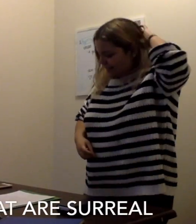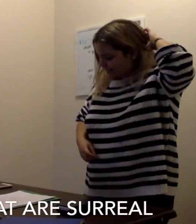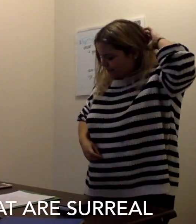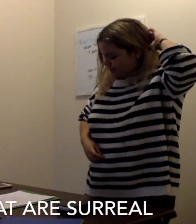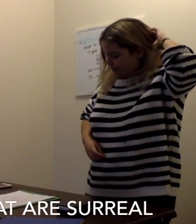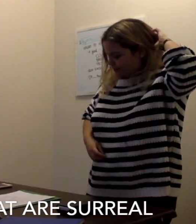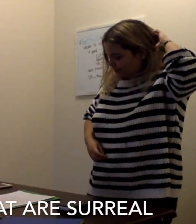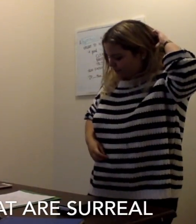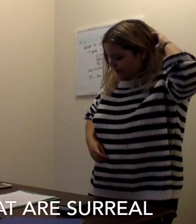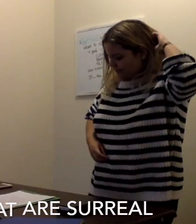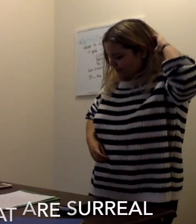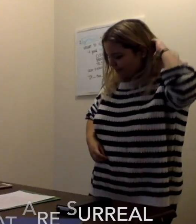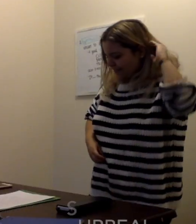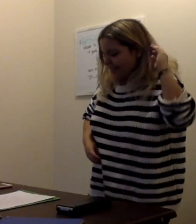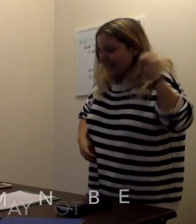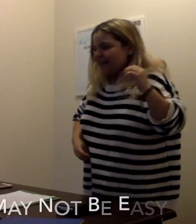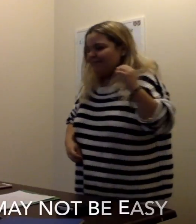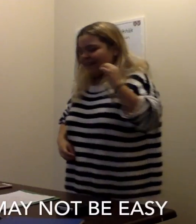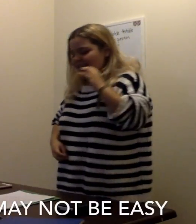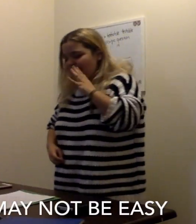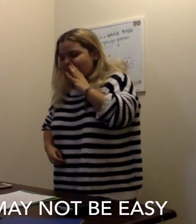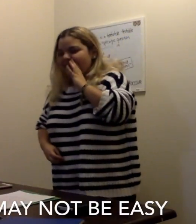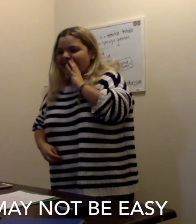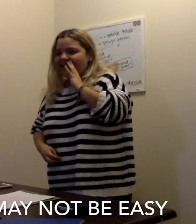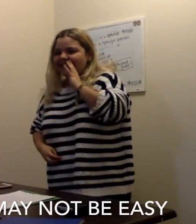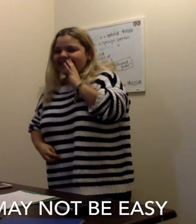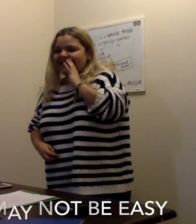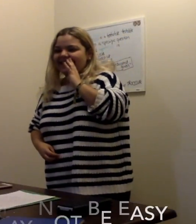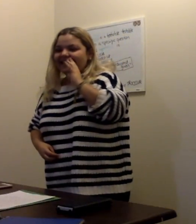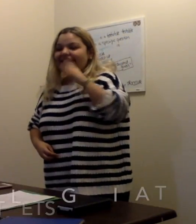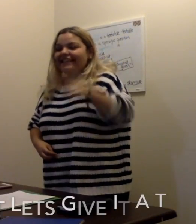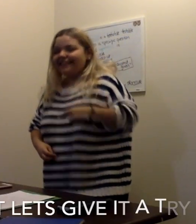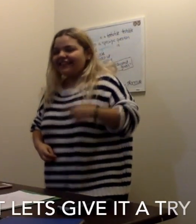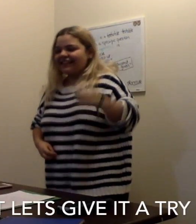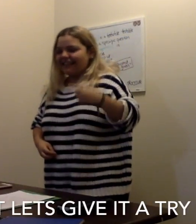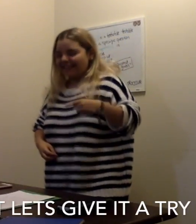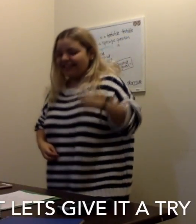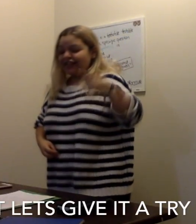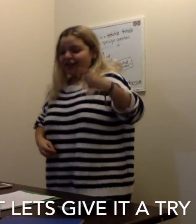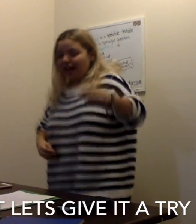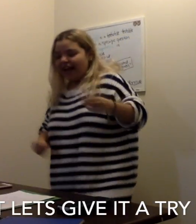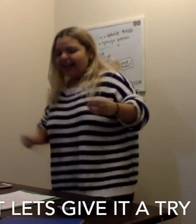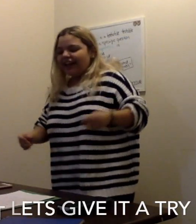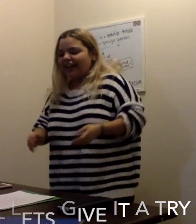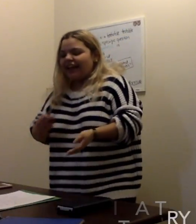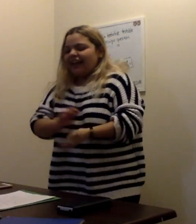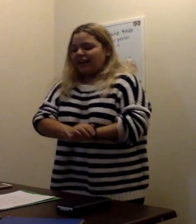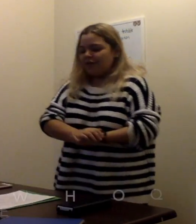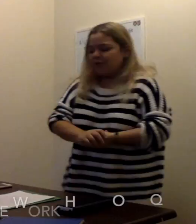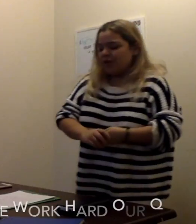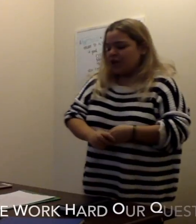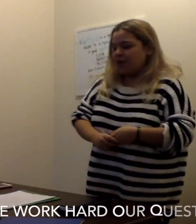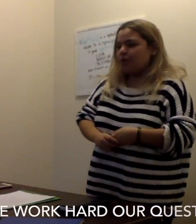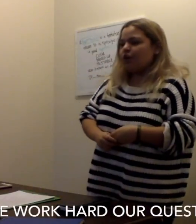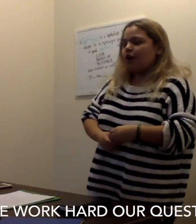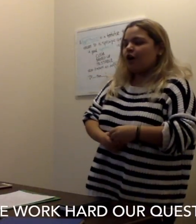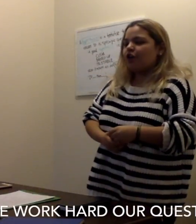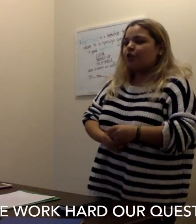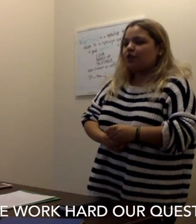are surreal. It may not be easy. Let's give it a try. If we work harder, question